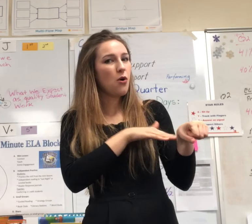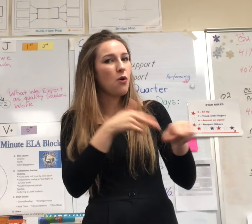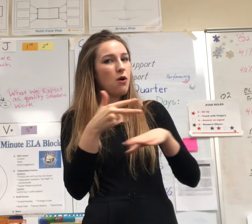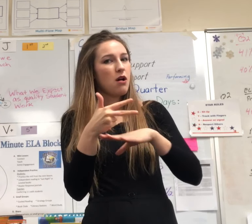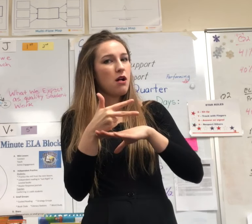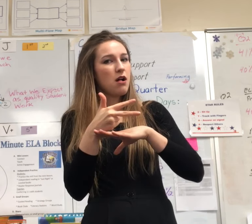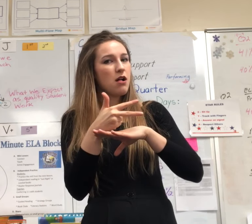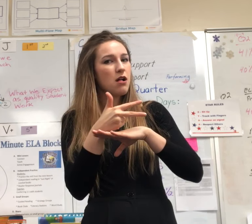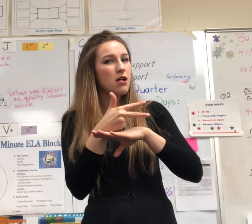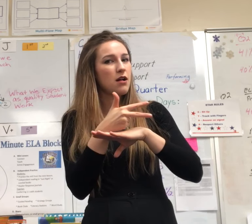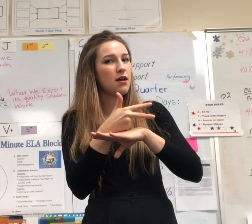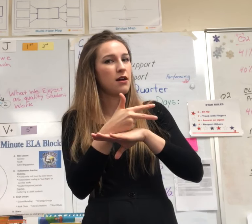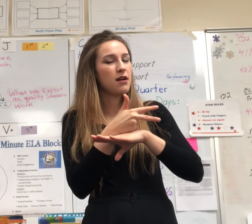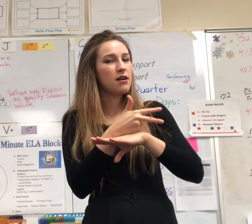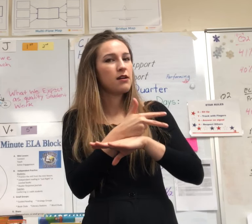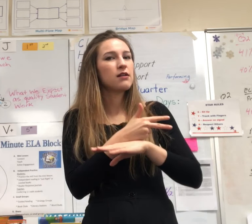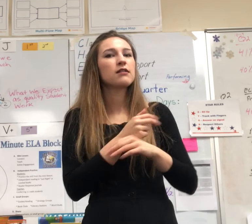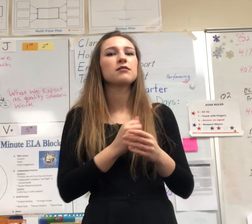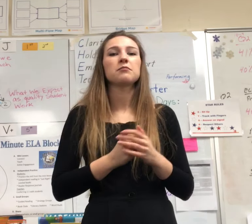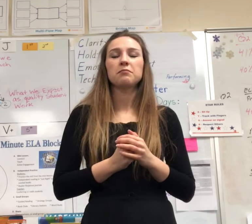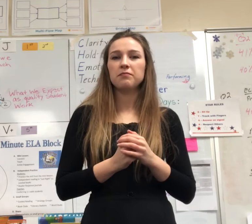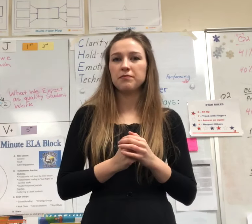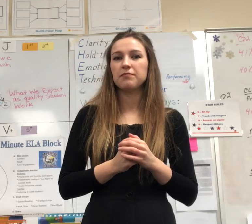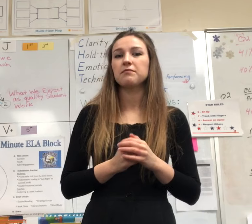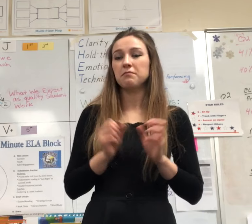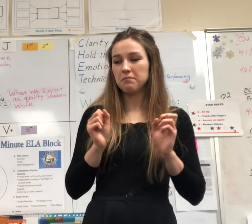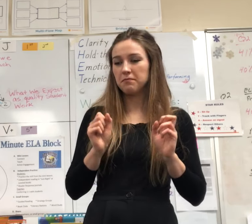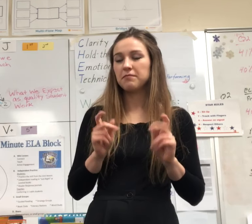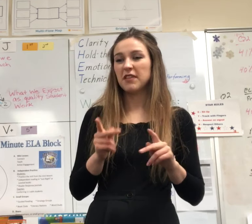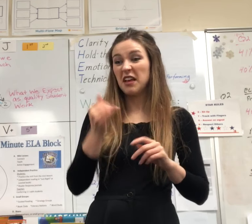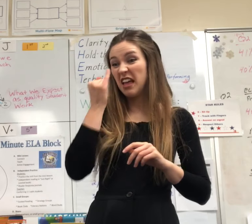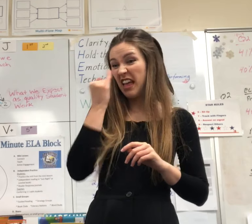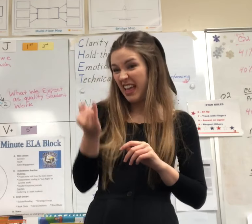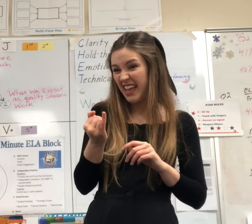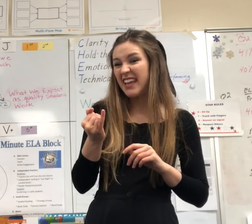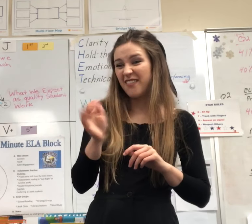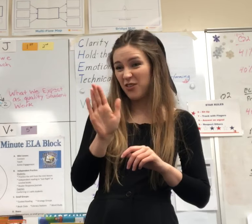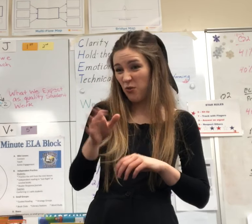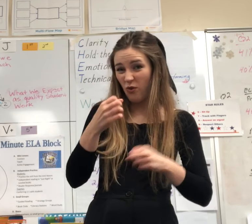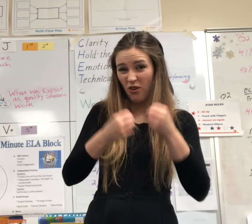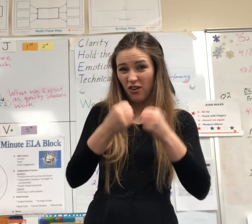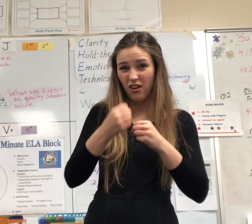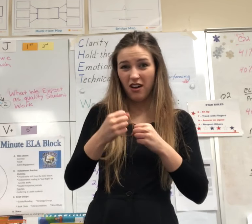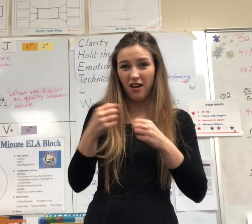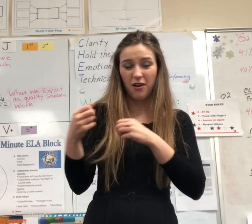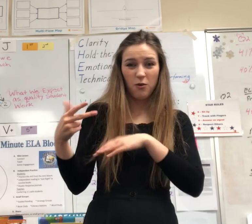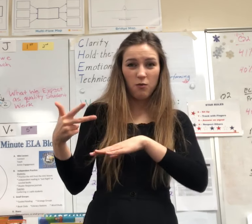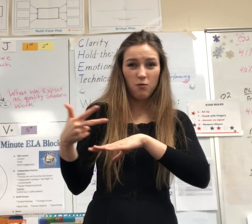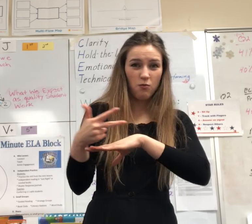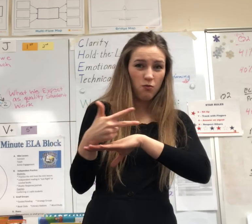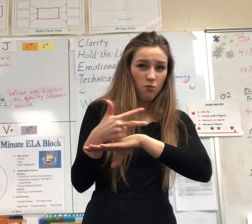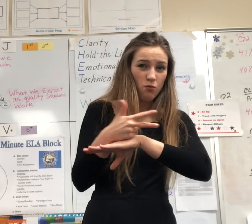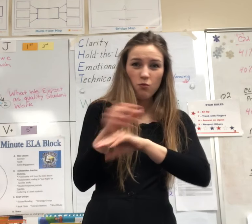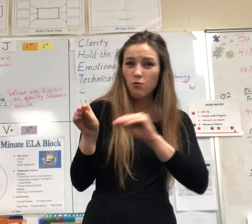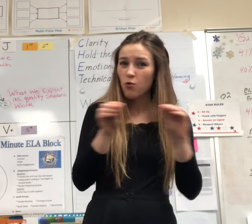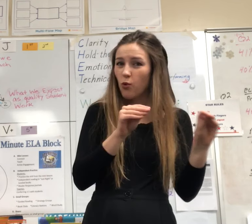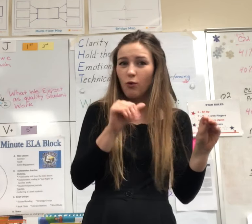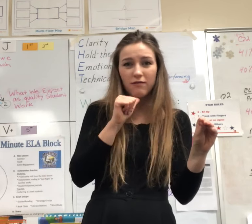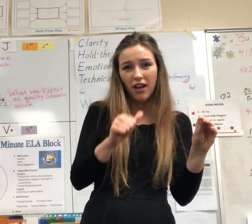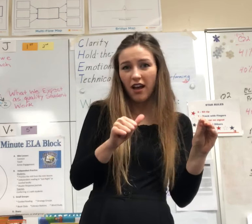thing. If you find that it's not moving, okay, don't give it a push,